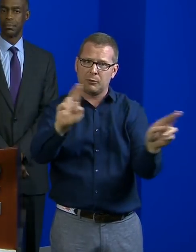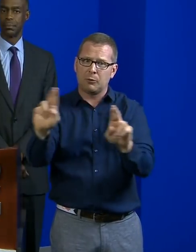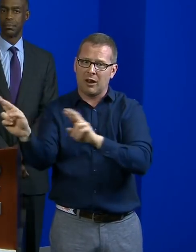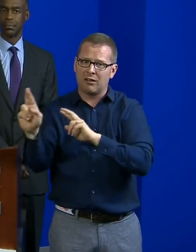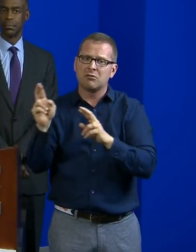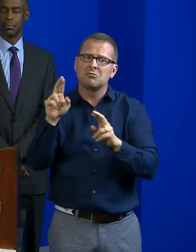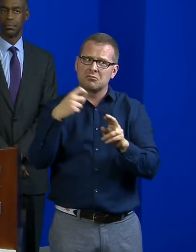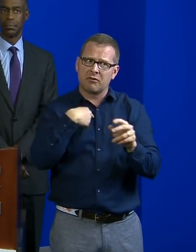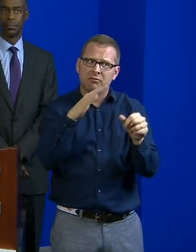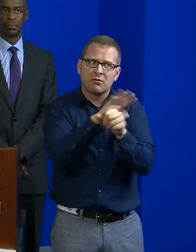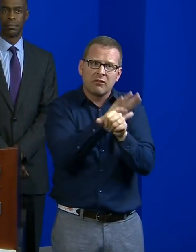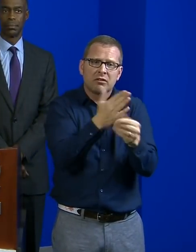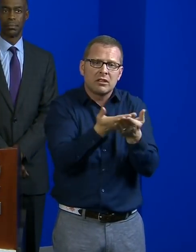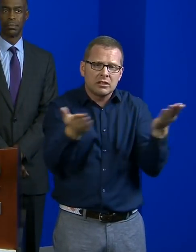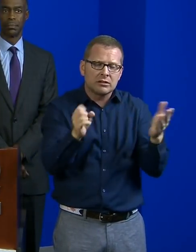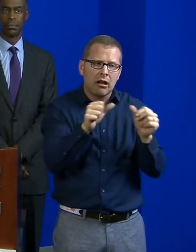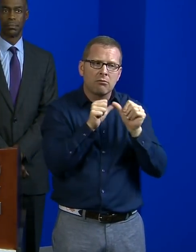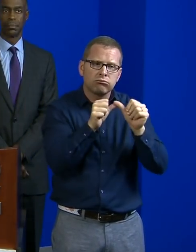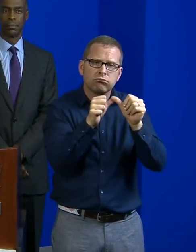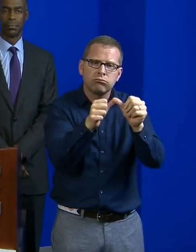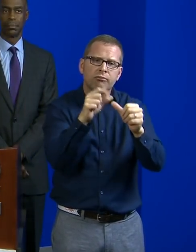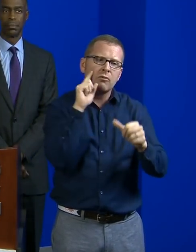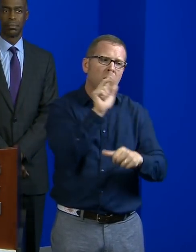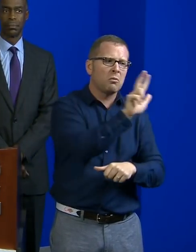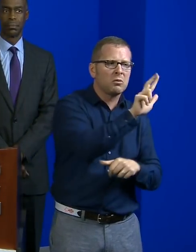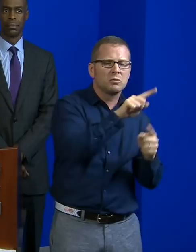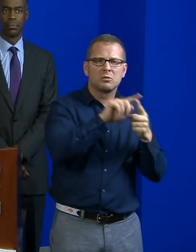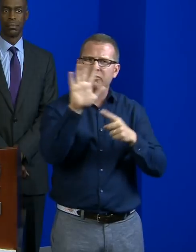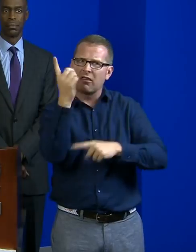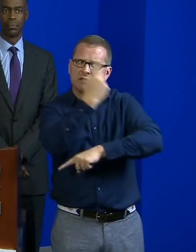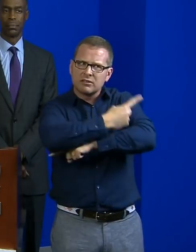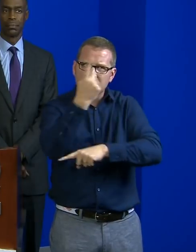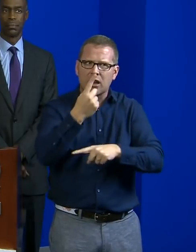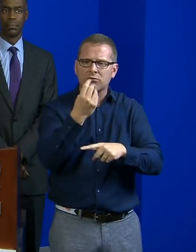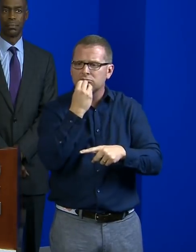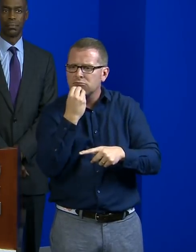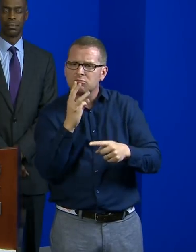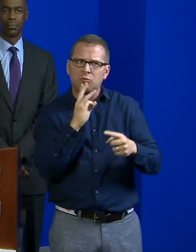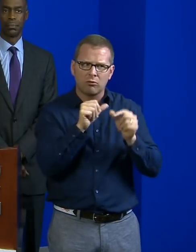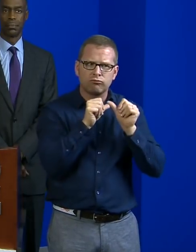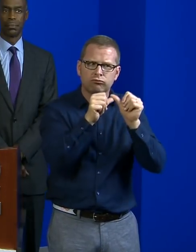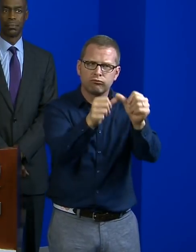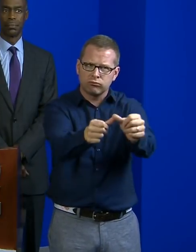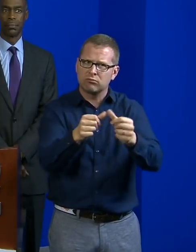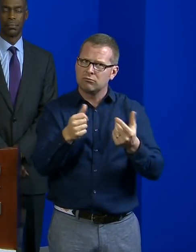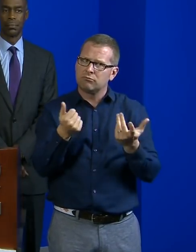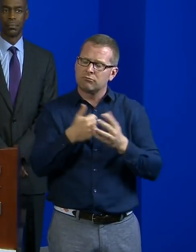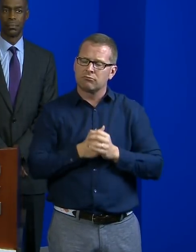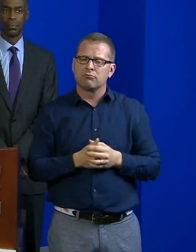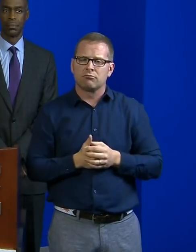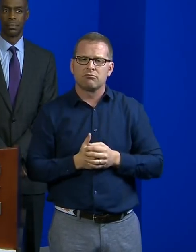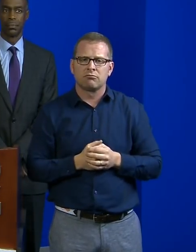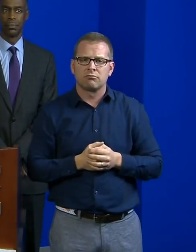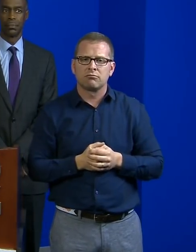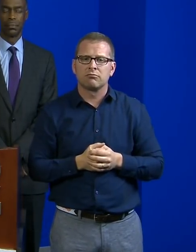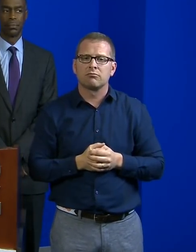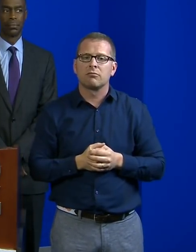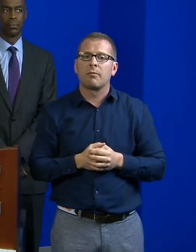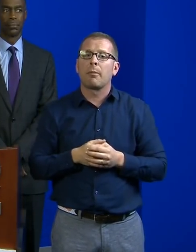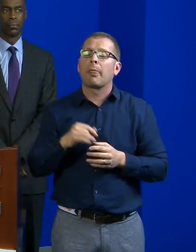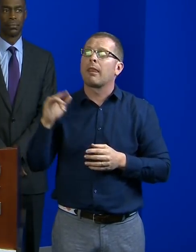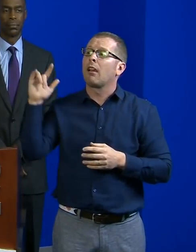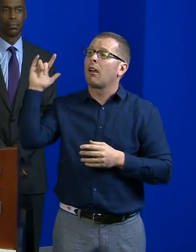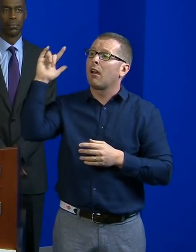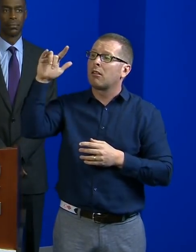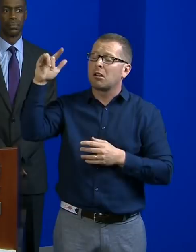airport remain open at this time, but if you have travel plans scheduled for later in the week, please check with your airline or cruise terminal